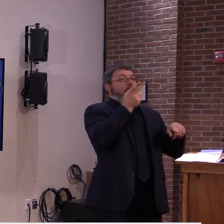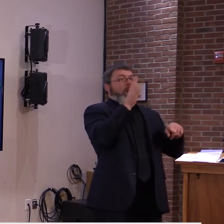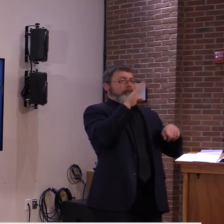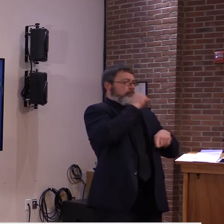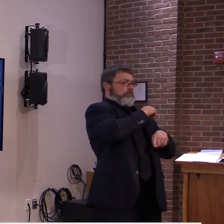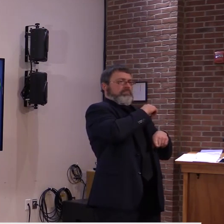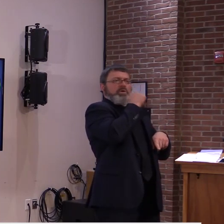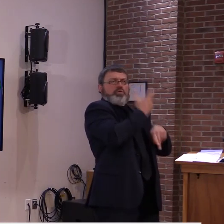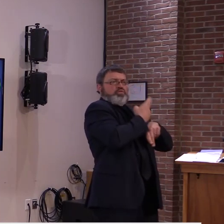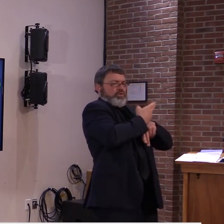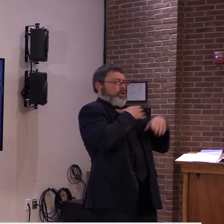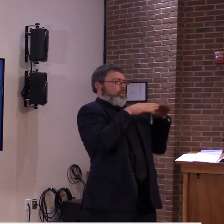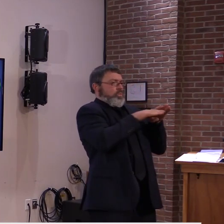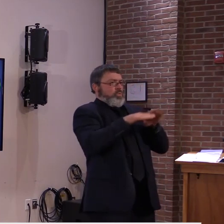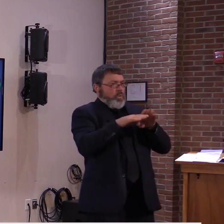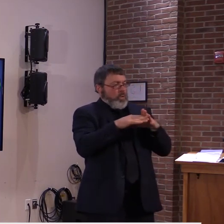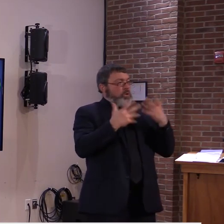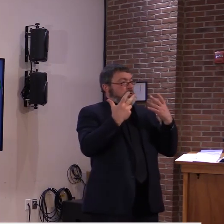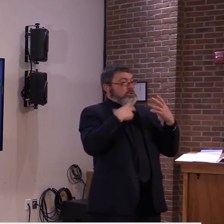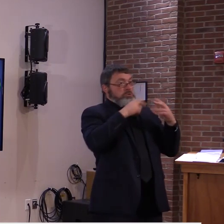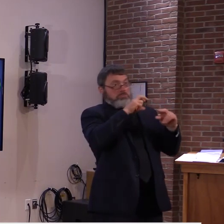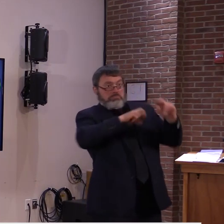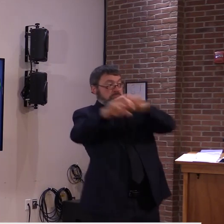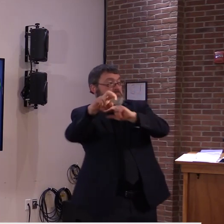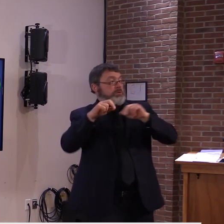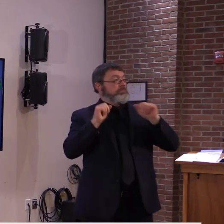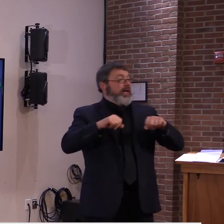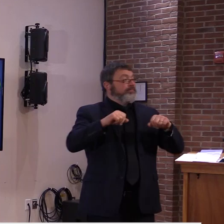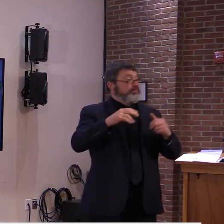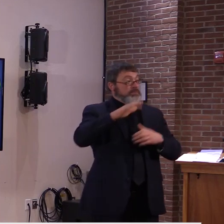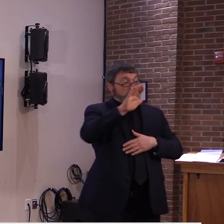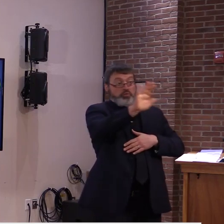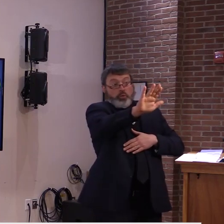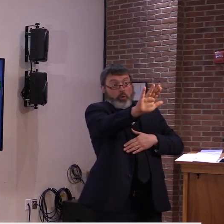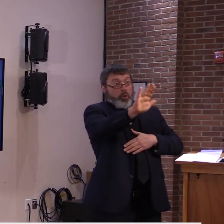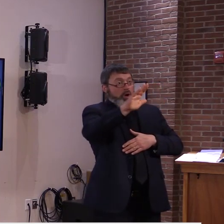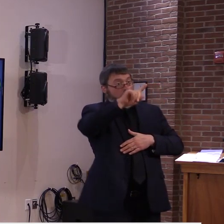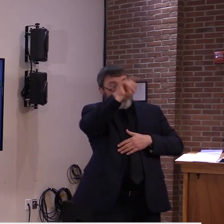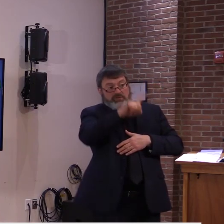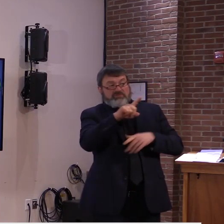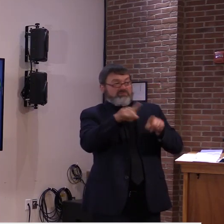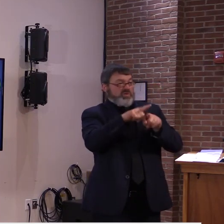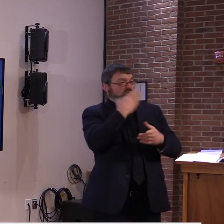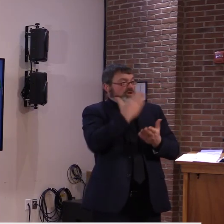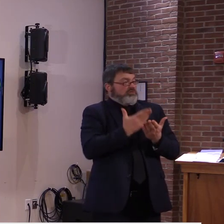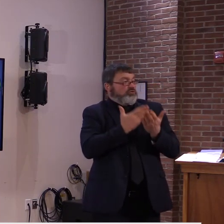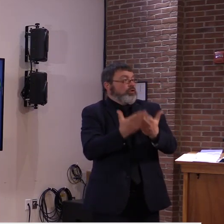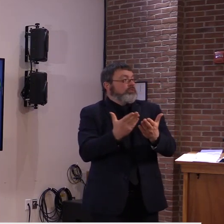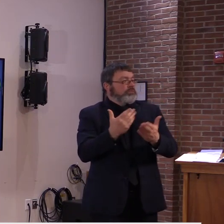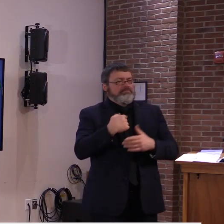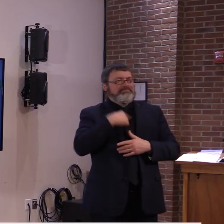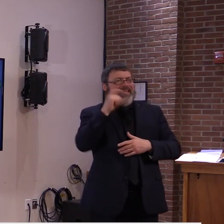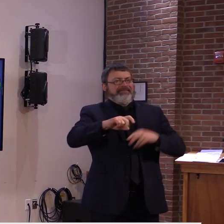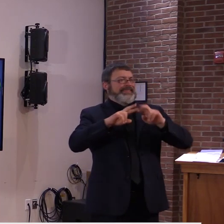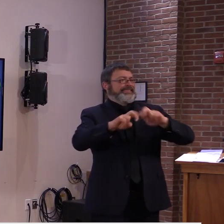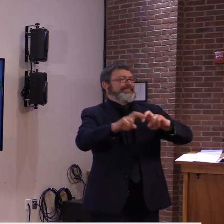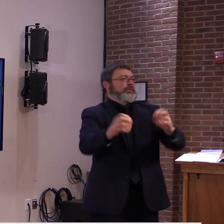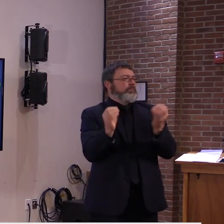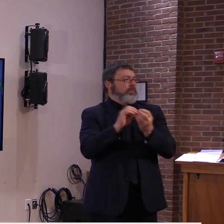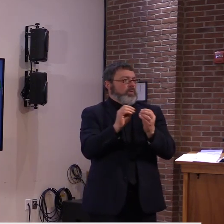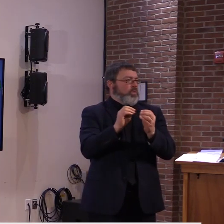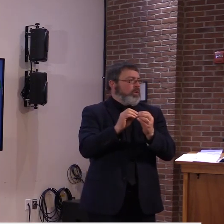funding, you know, we were in the process of starting to shut down these hubs, and in many cases, we did shut down these